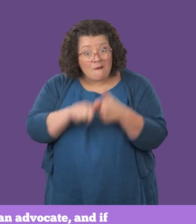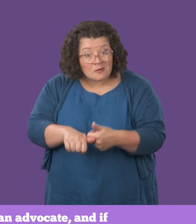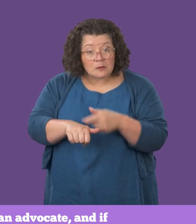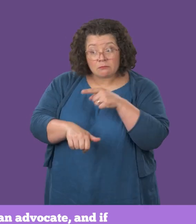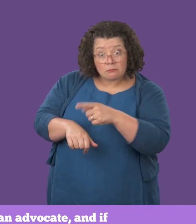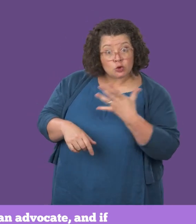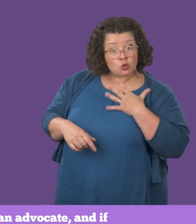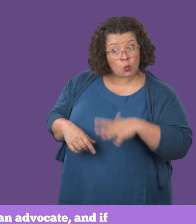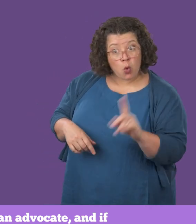one?